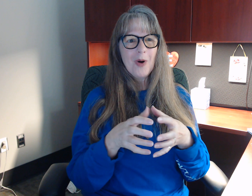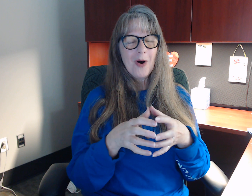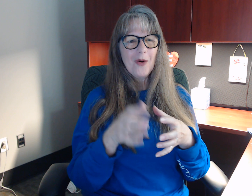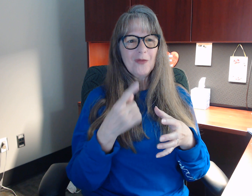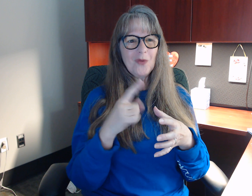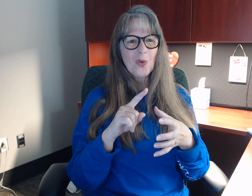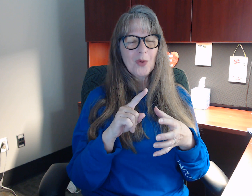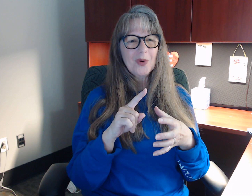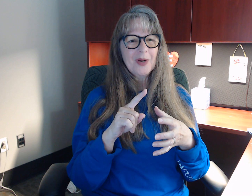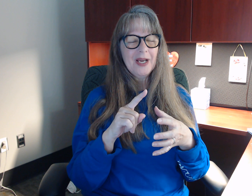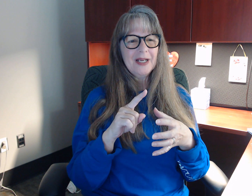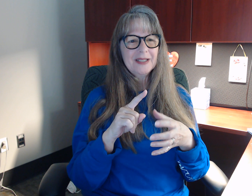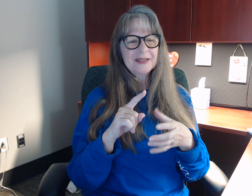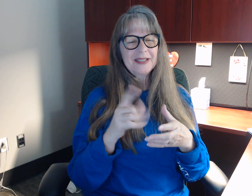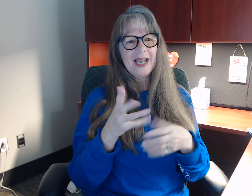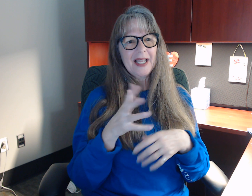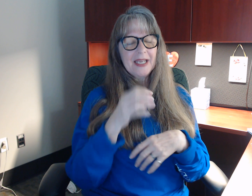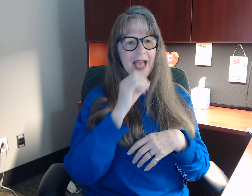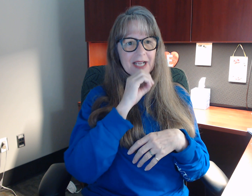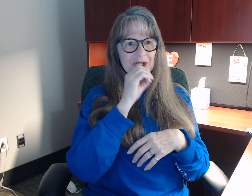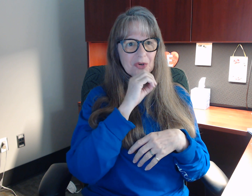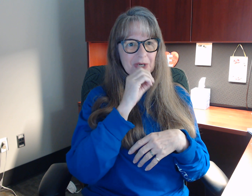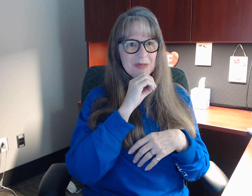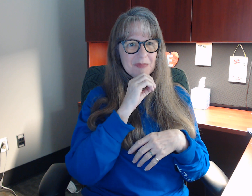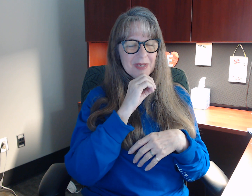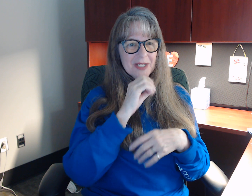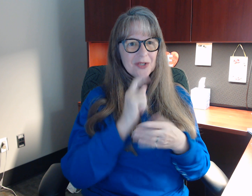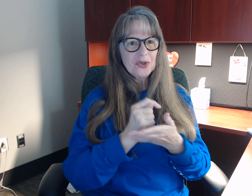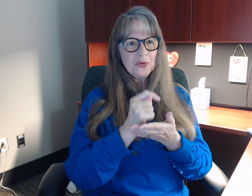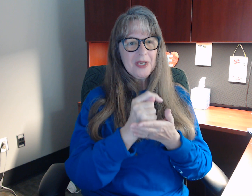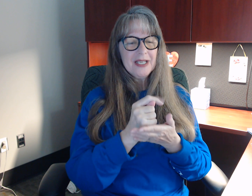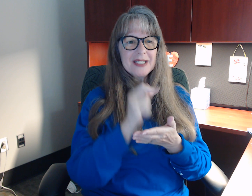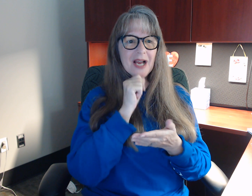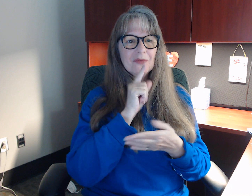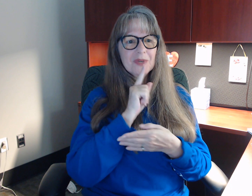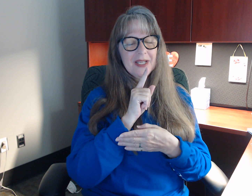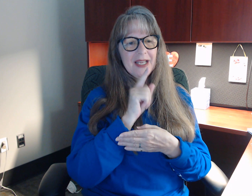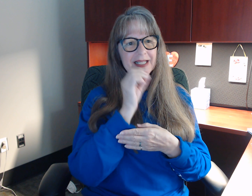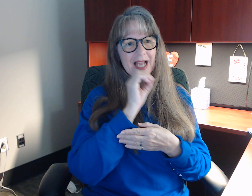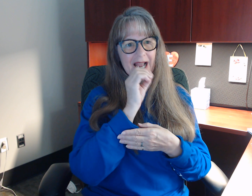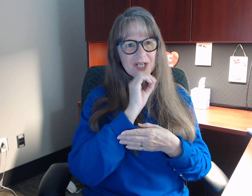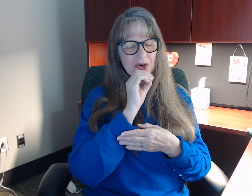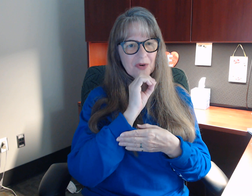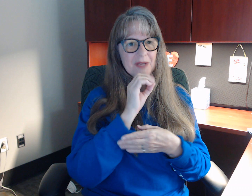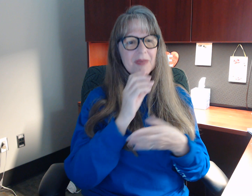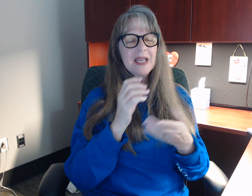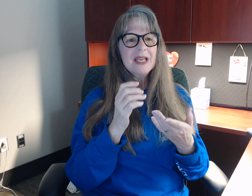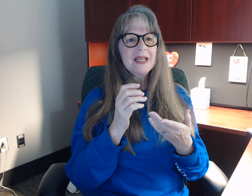snowball for kind of like an ice cream treat. It's not ice cream. It's